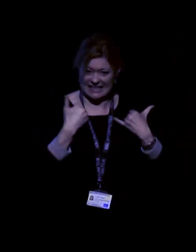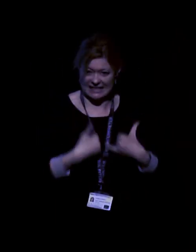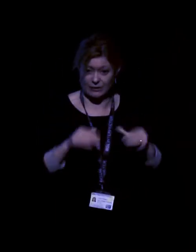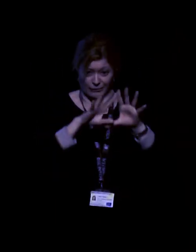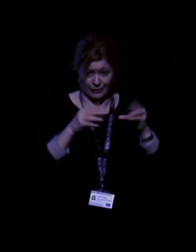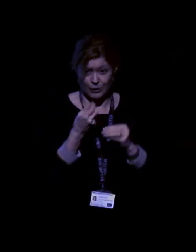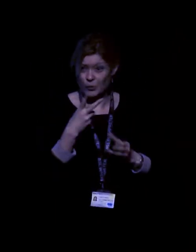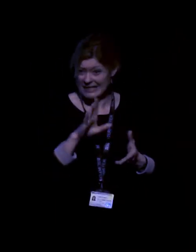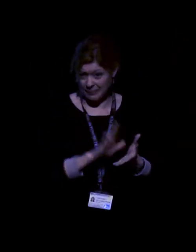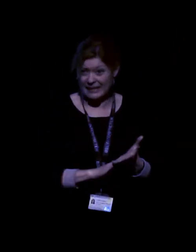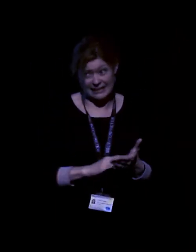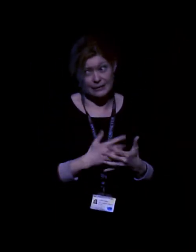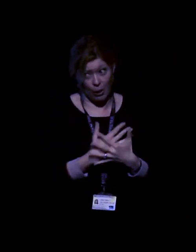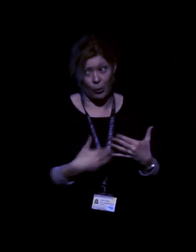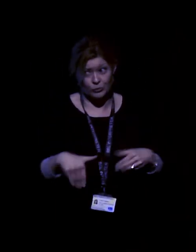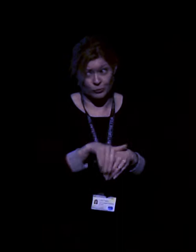fly-through.